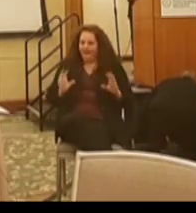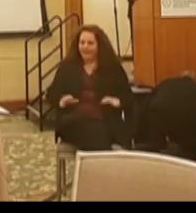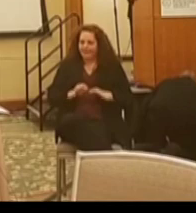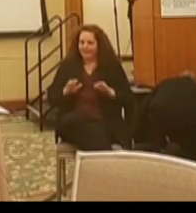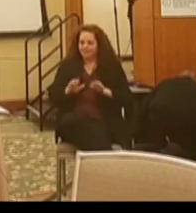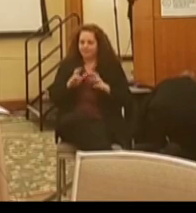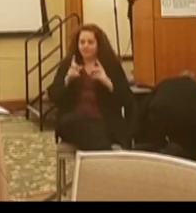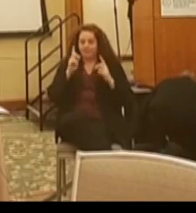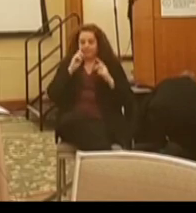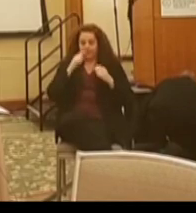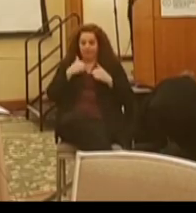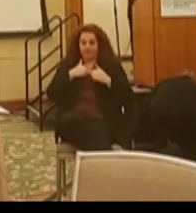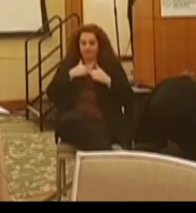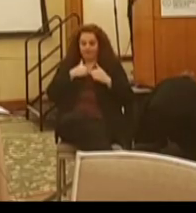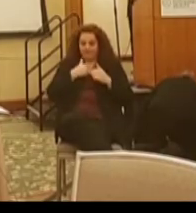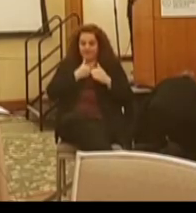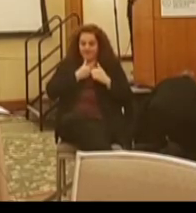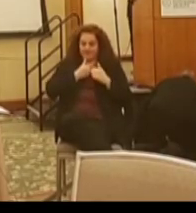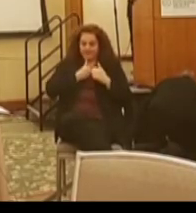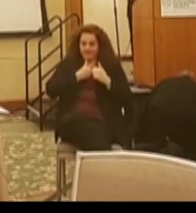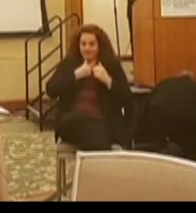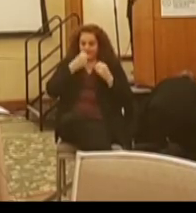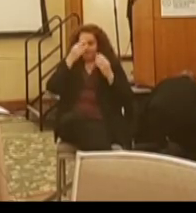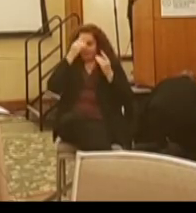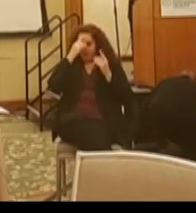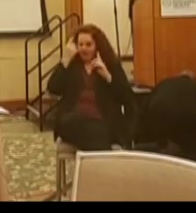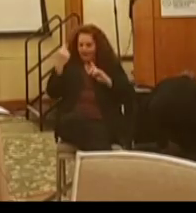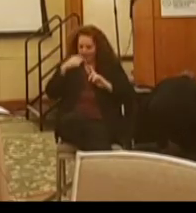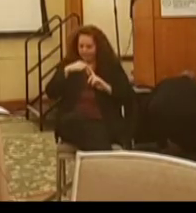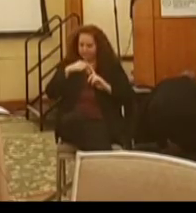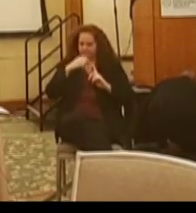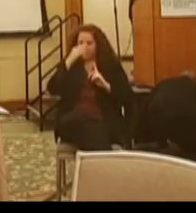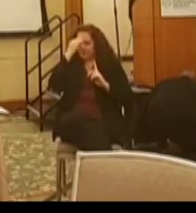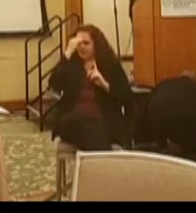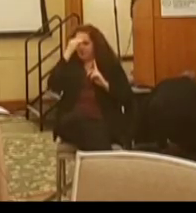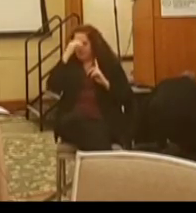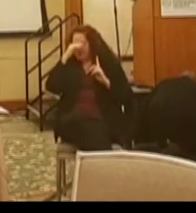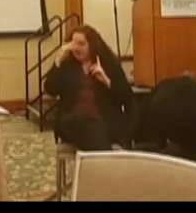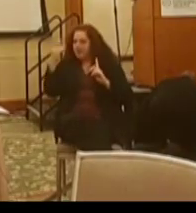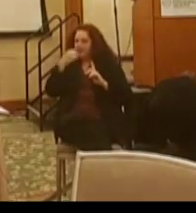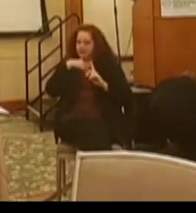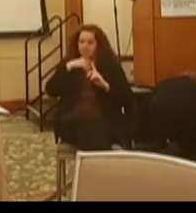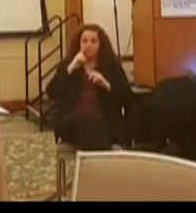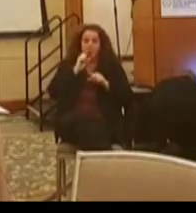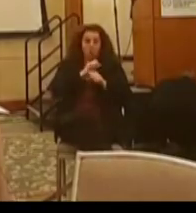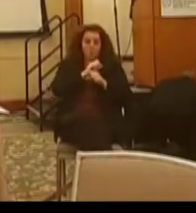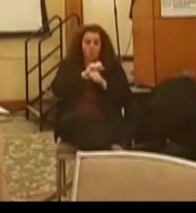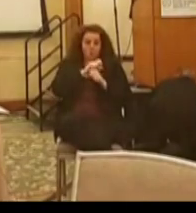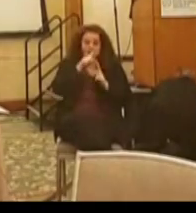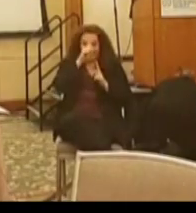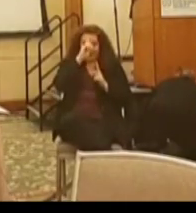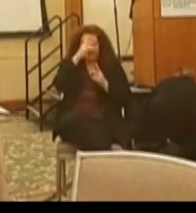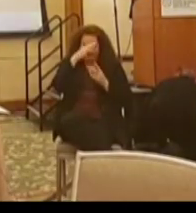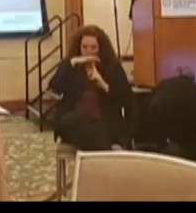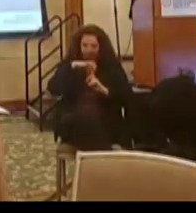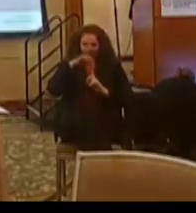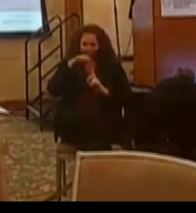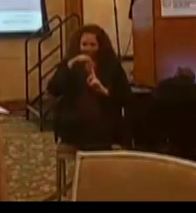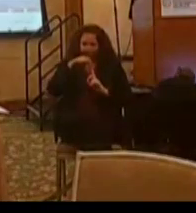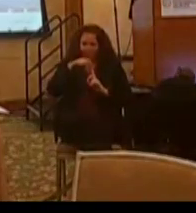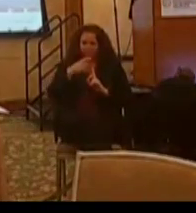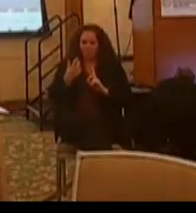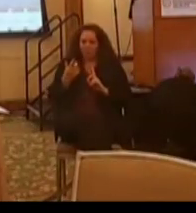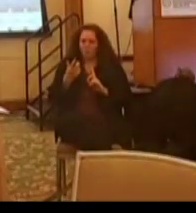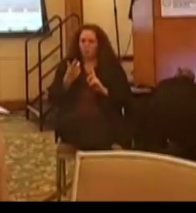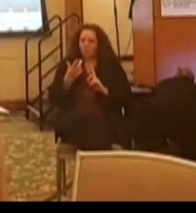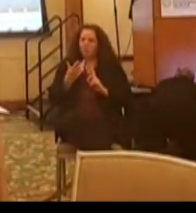I kind of kept coming back to, which is something that I come back to a lot in my practice as I think about what is it, what are the